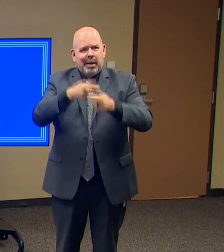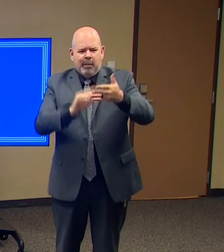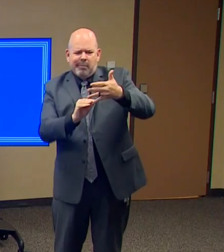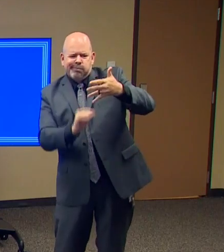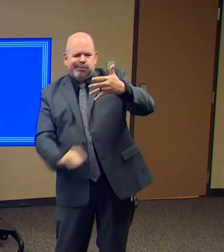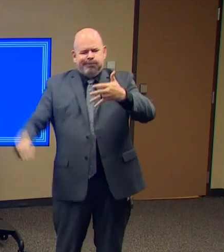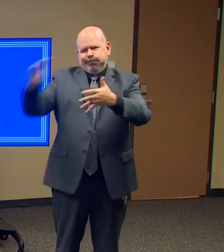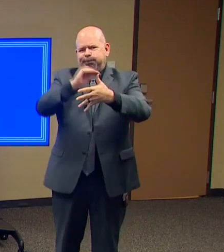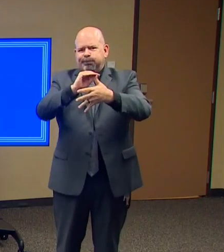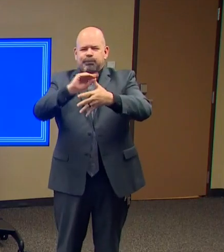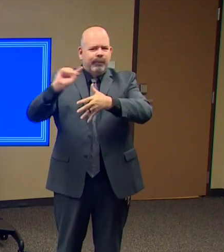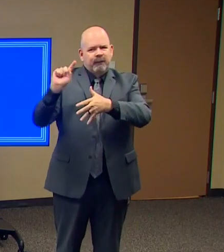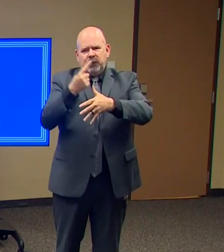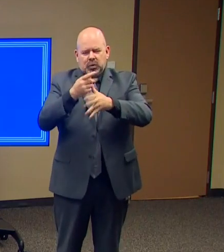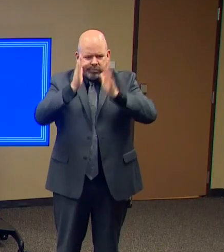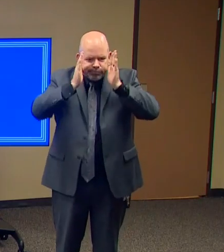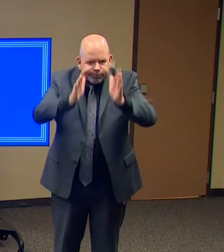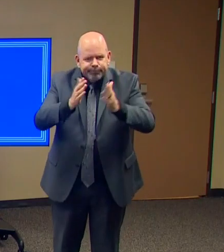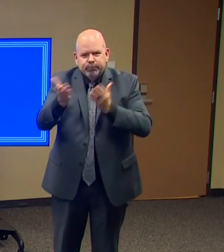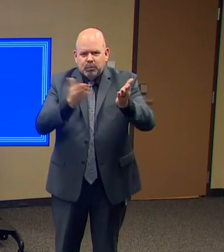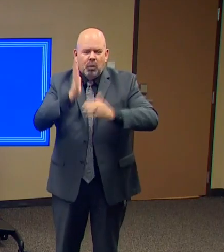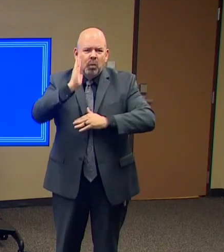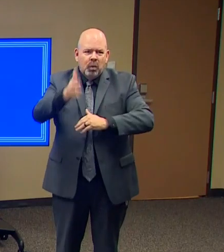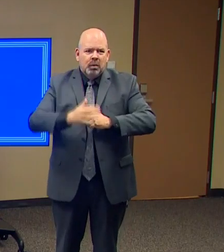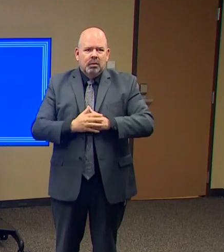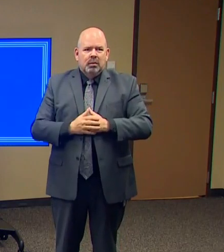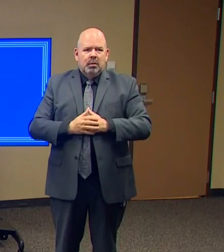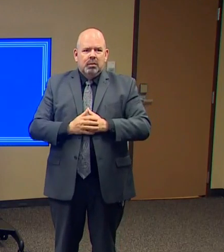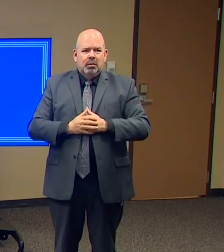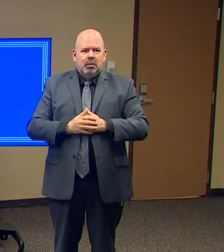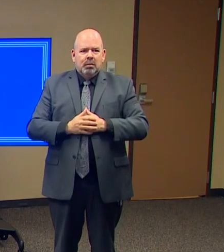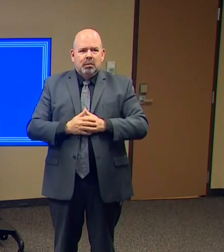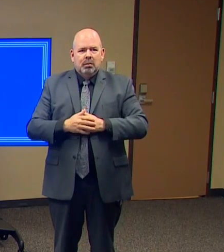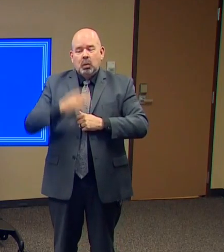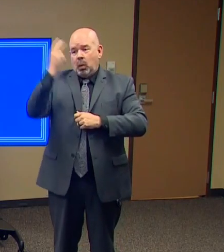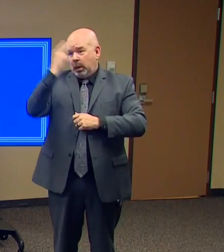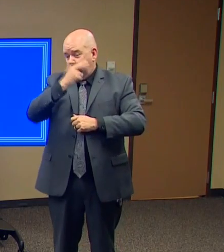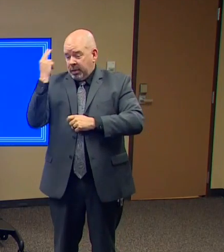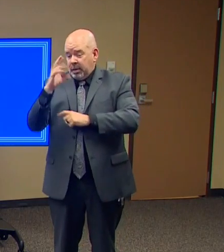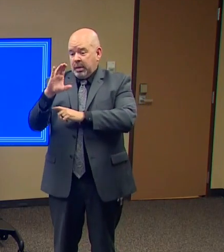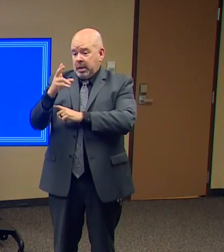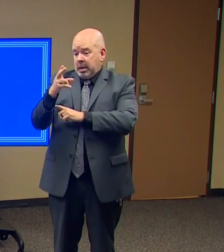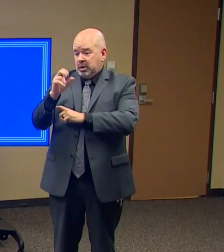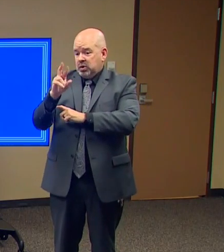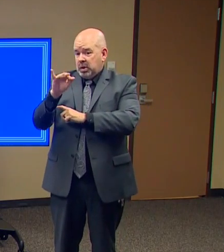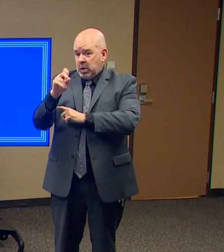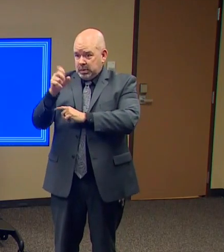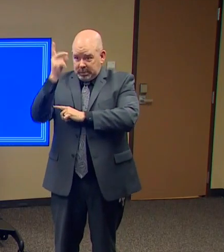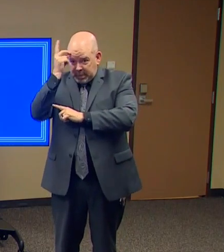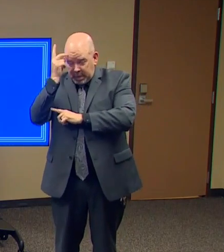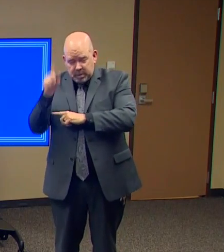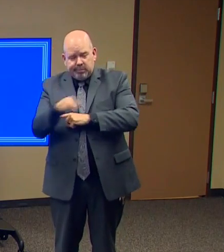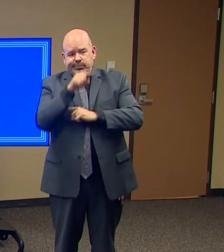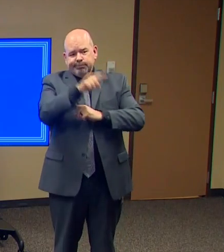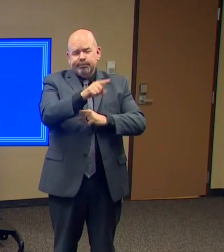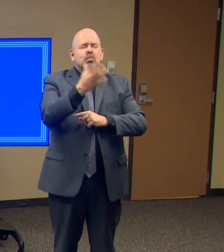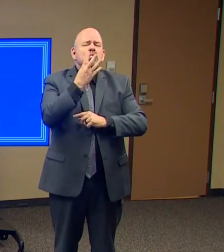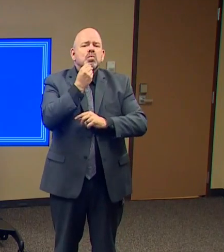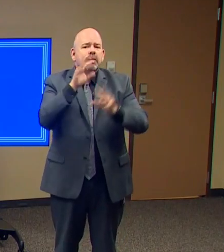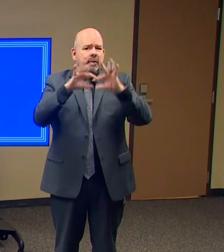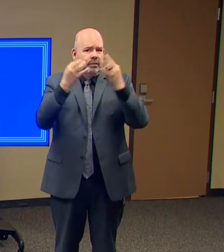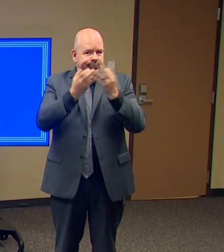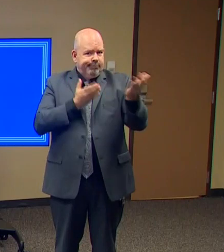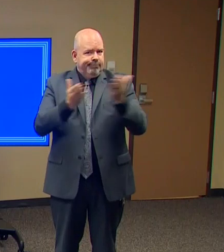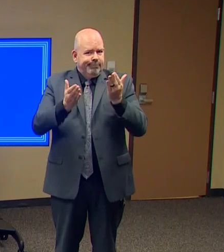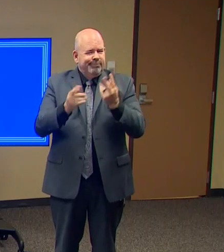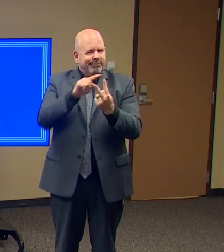to Catholic Charities of Dallas and Jewish Family Services. I don't know if there's any staff that knows this, but is